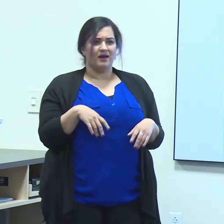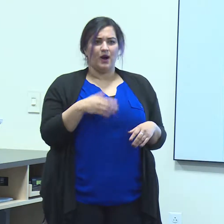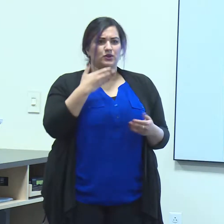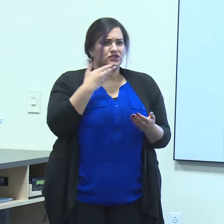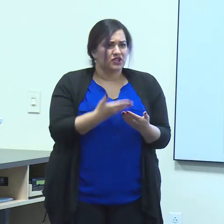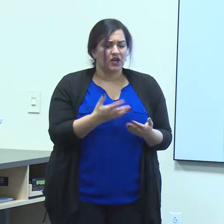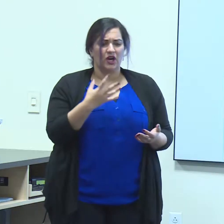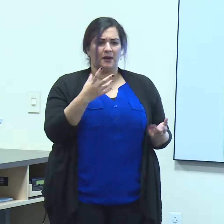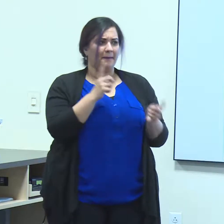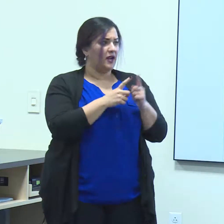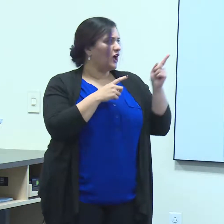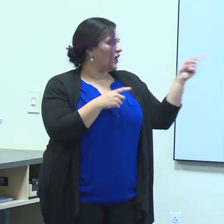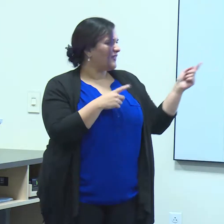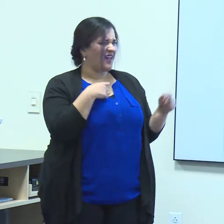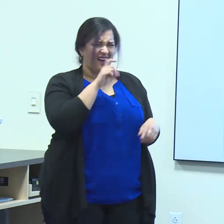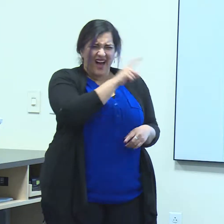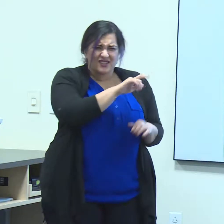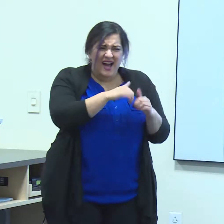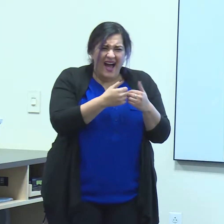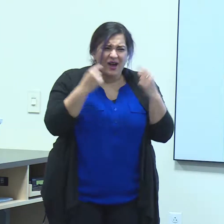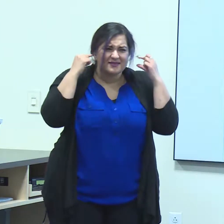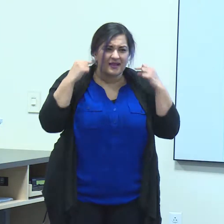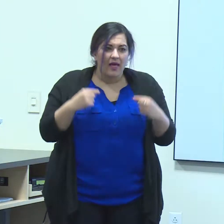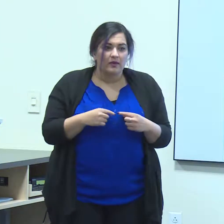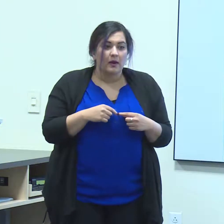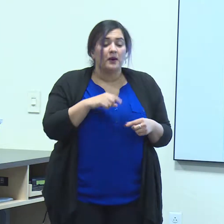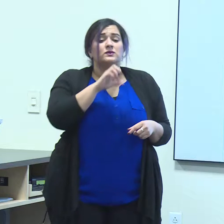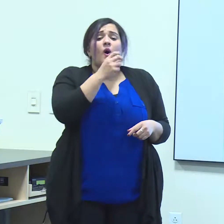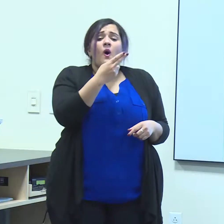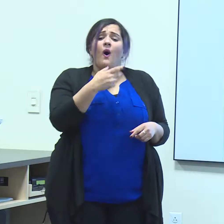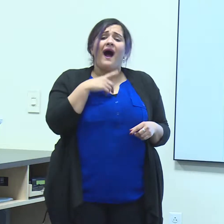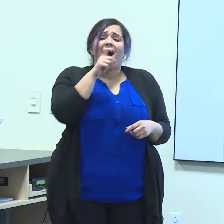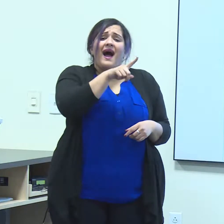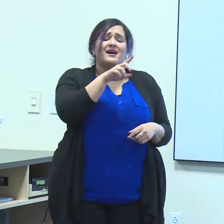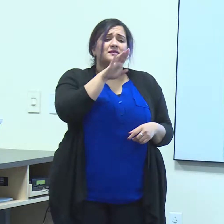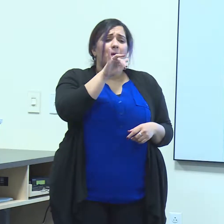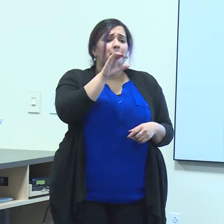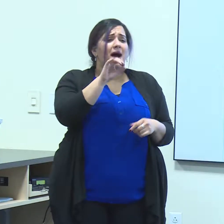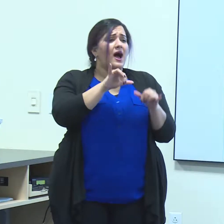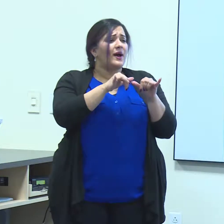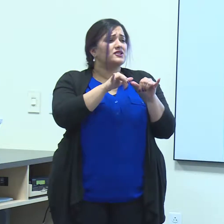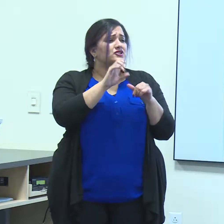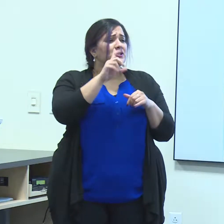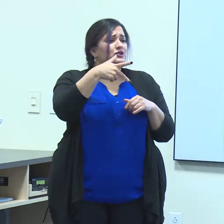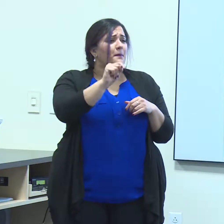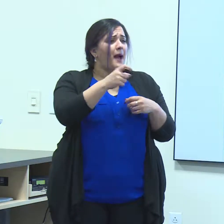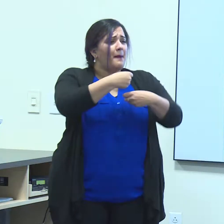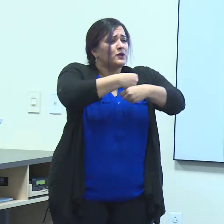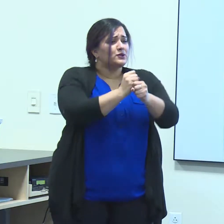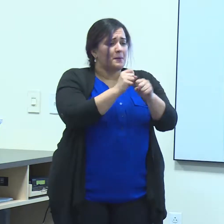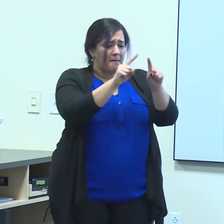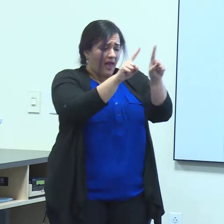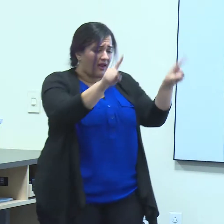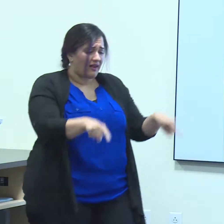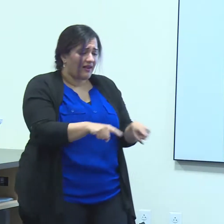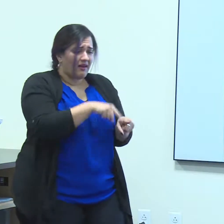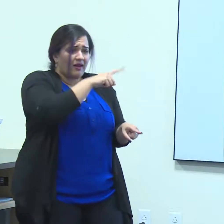ASL. So I asked her how she uses a stethoscope. She said, well, I asked a